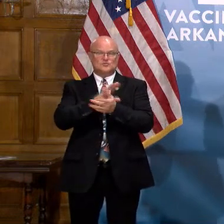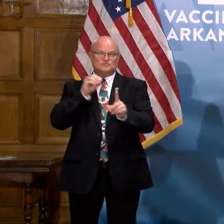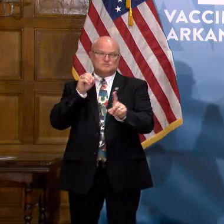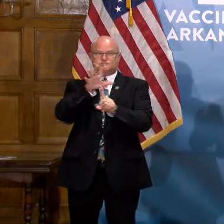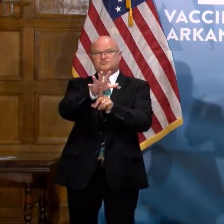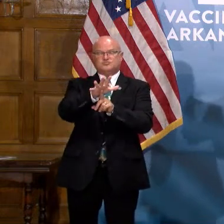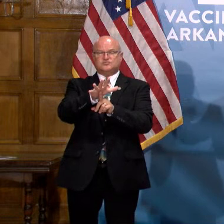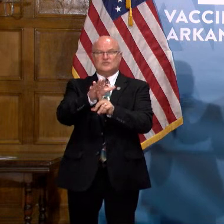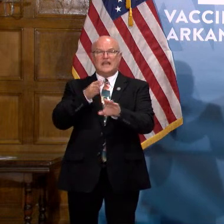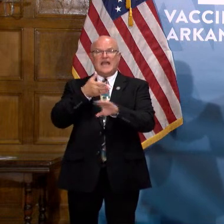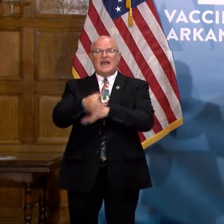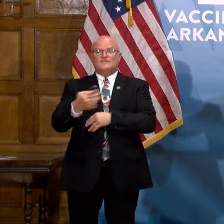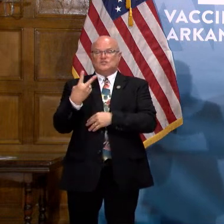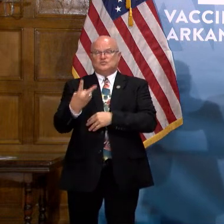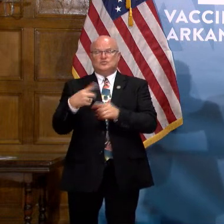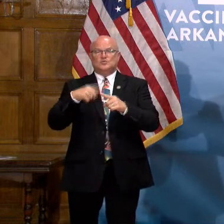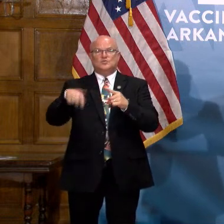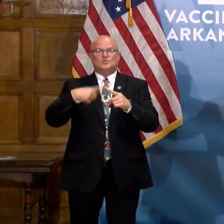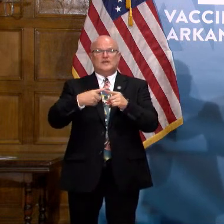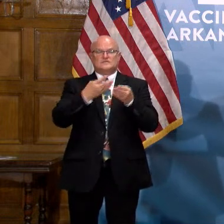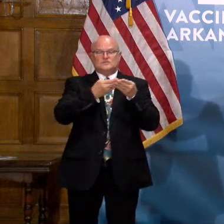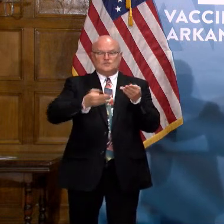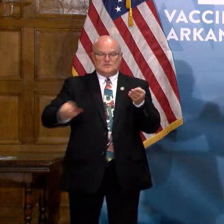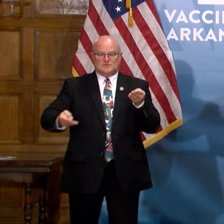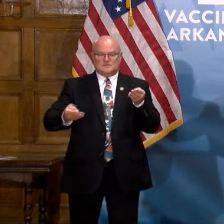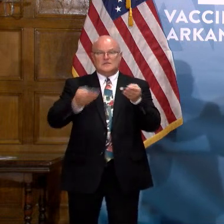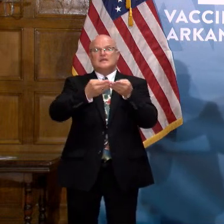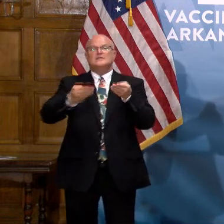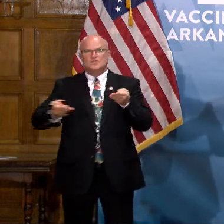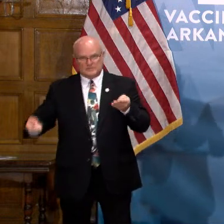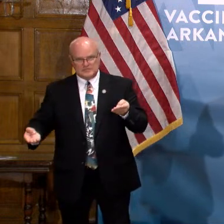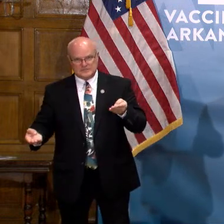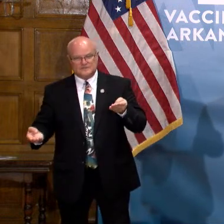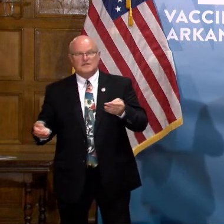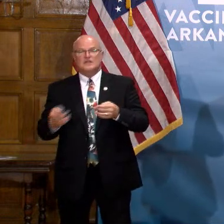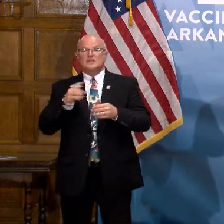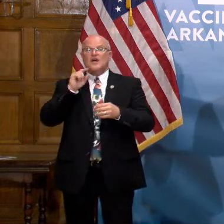infected after 2 rounds of transmission of the virus.